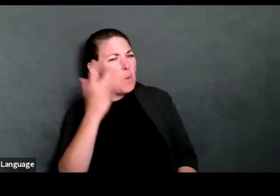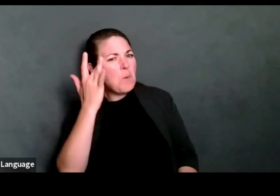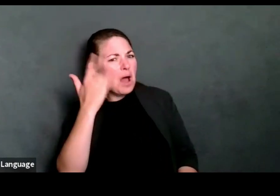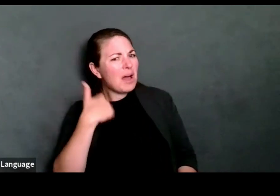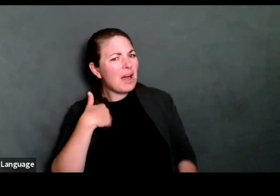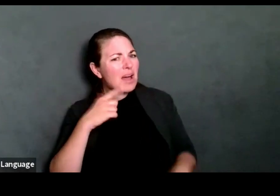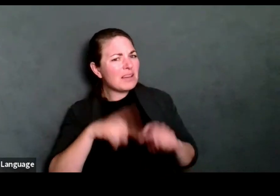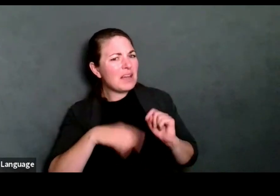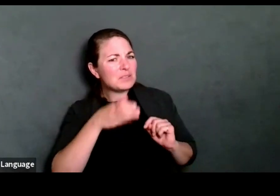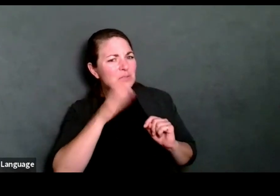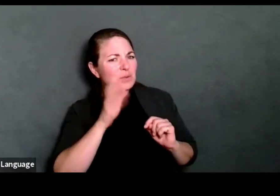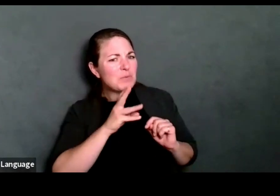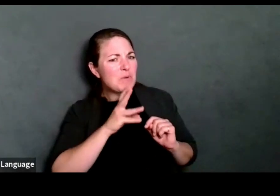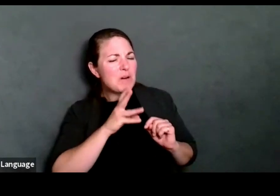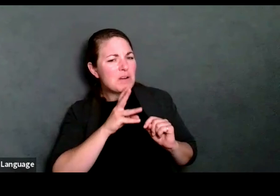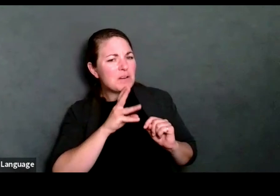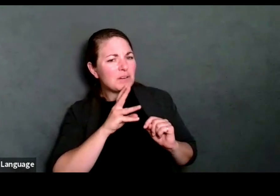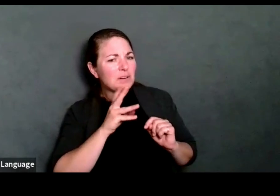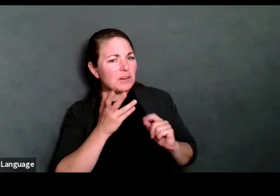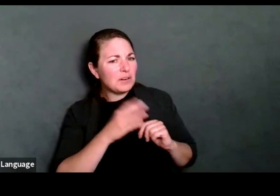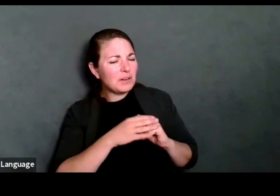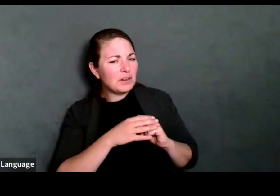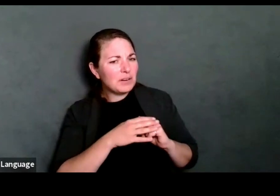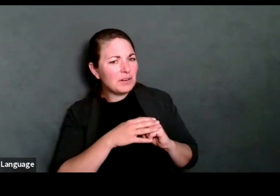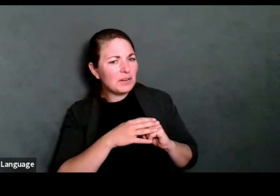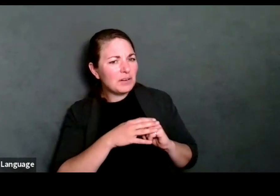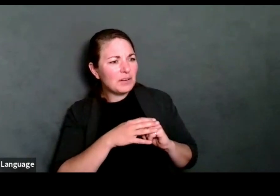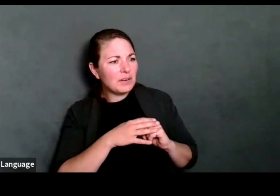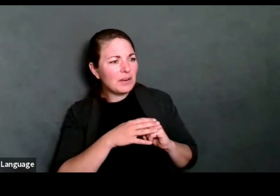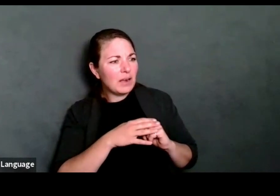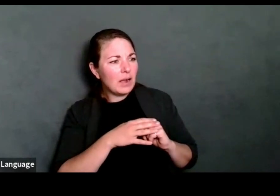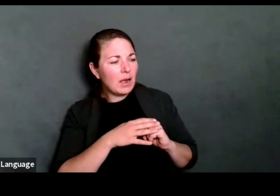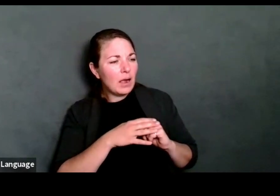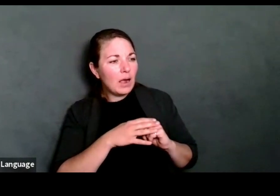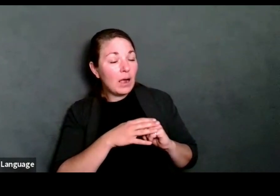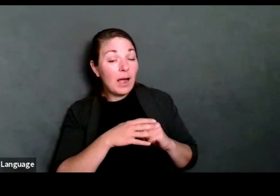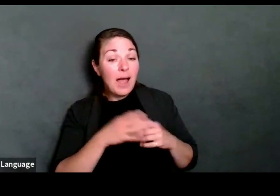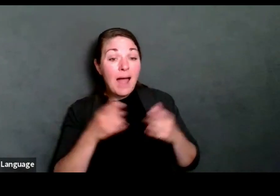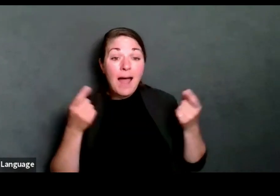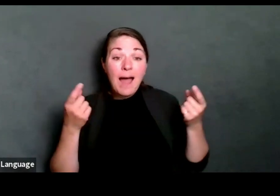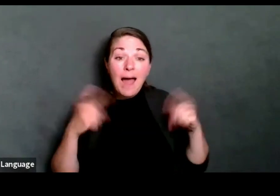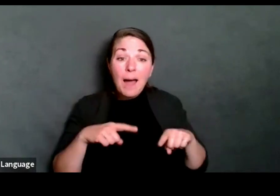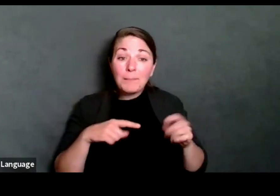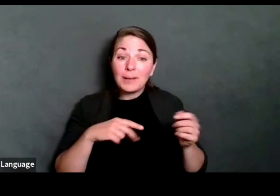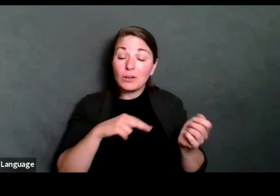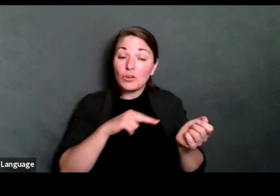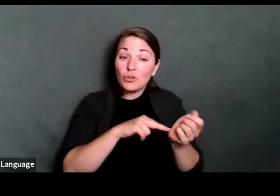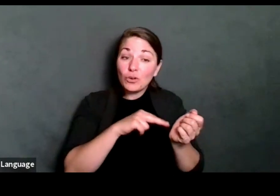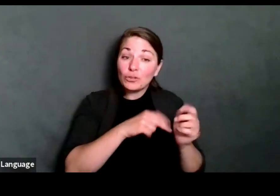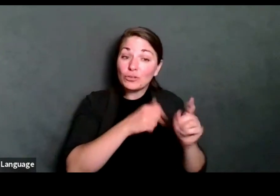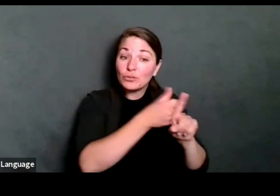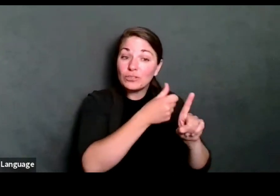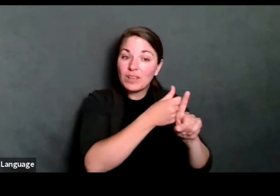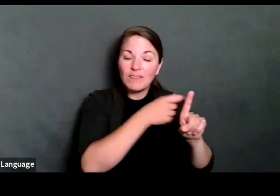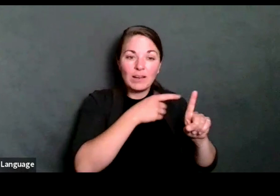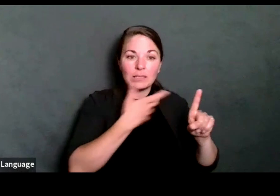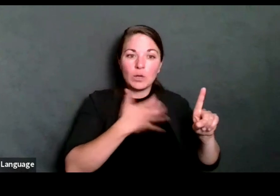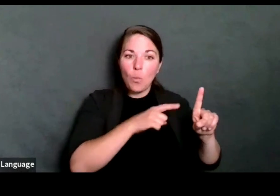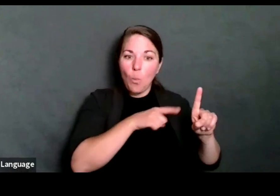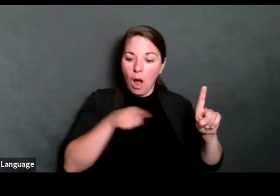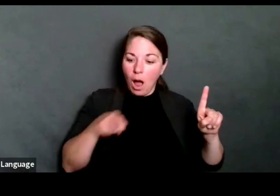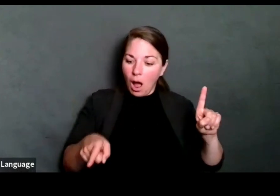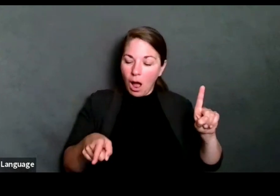there are many medical reasons why this person might not be allowed to take fluids. It turned out that the nurse didn't want the survivor